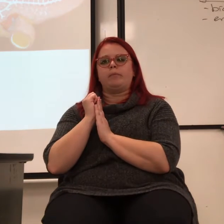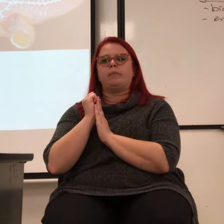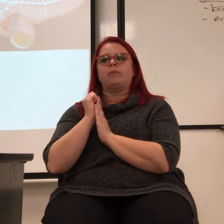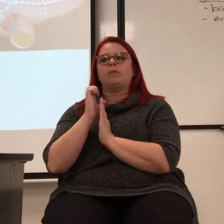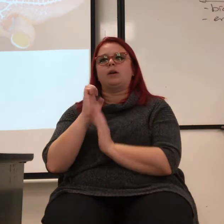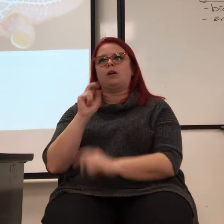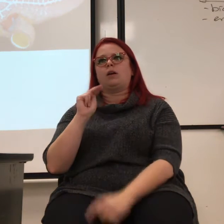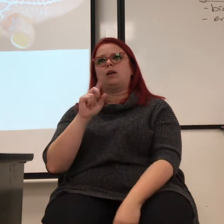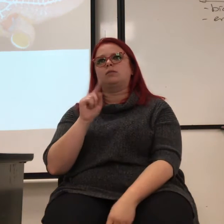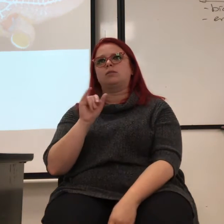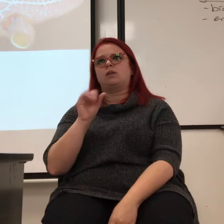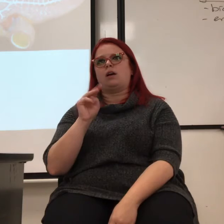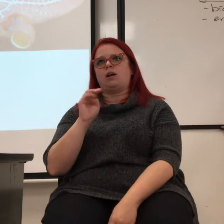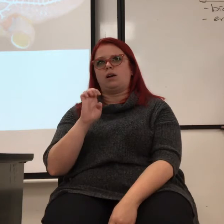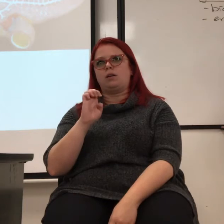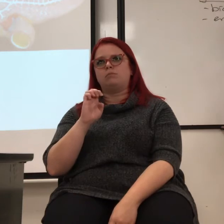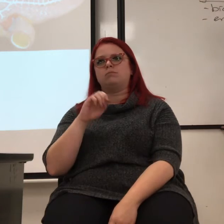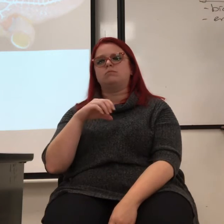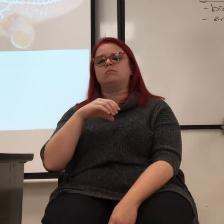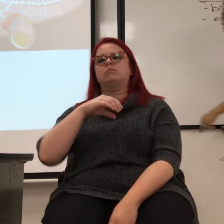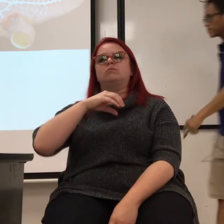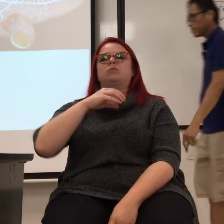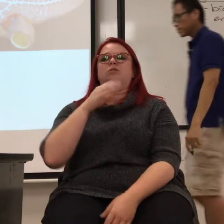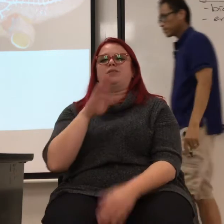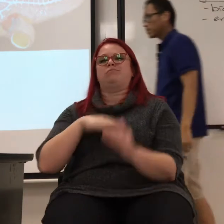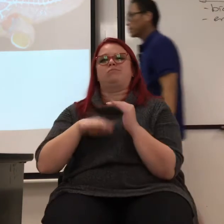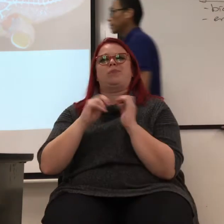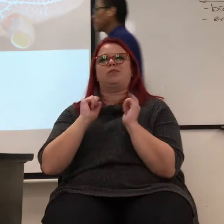Enzyme-rich juice. That's basically it.